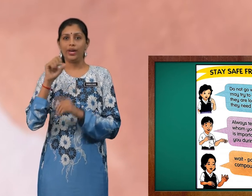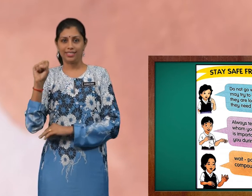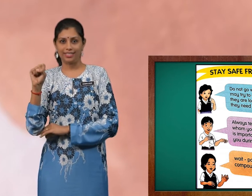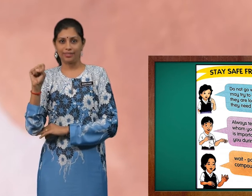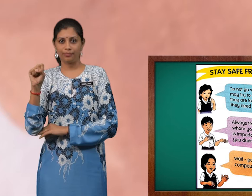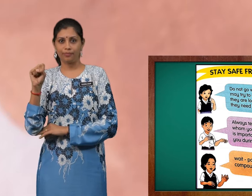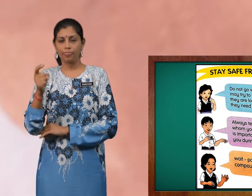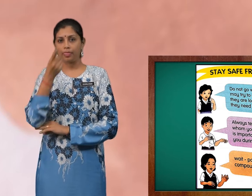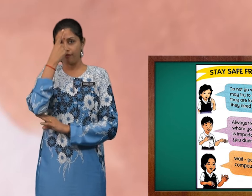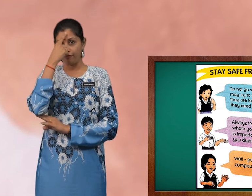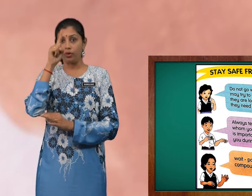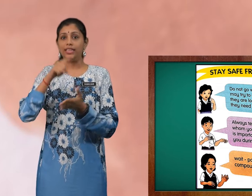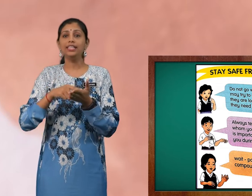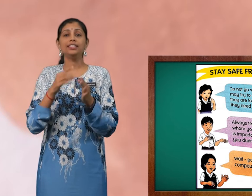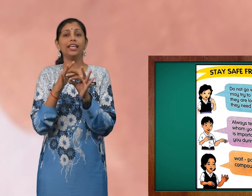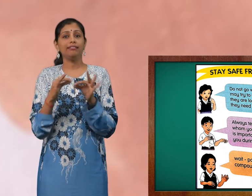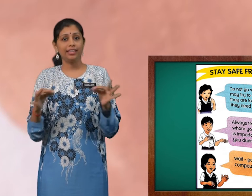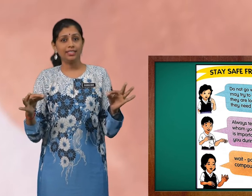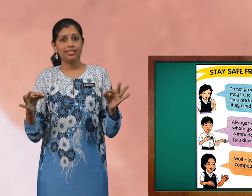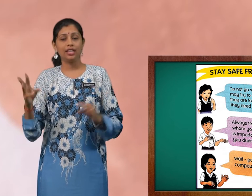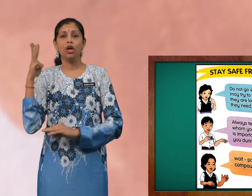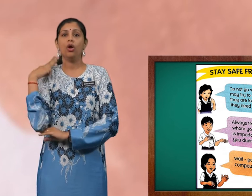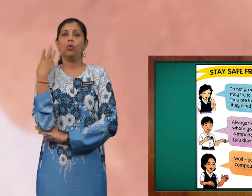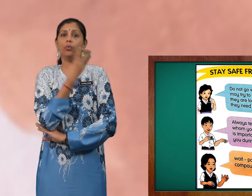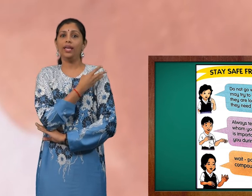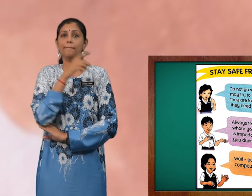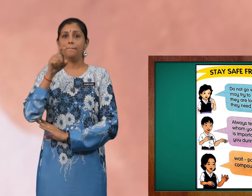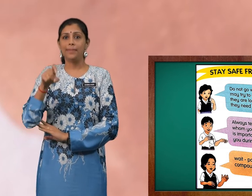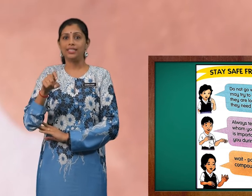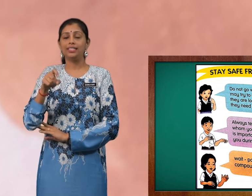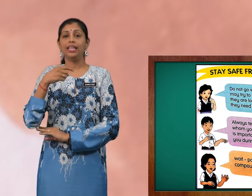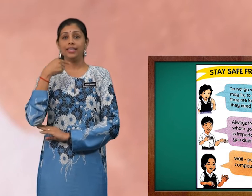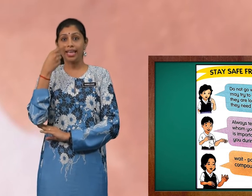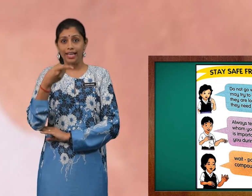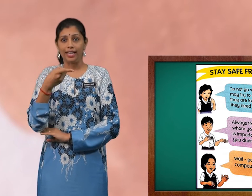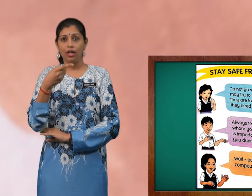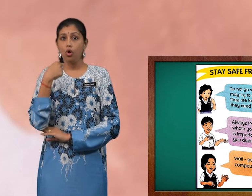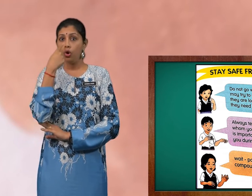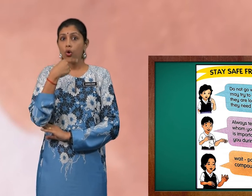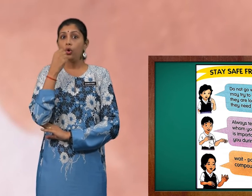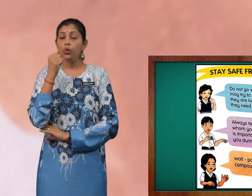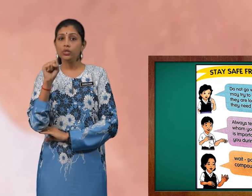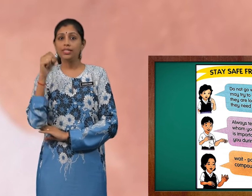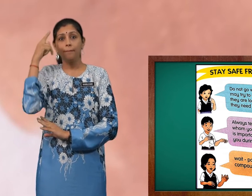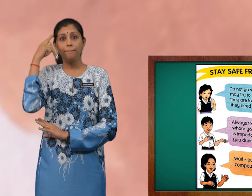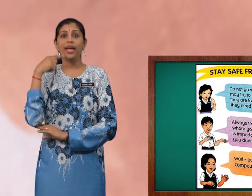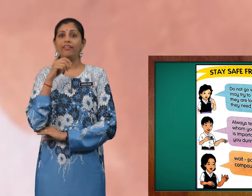words. For this sentence, we must tell whose